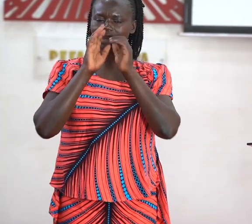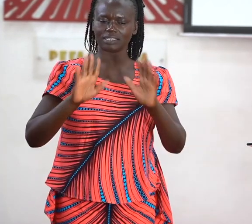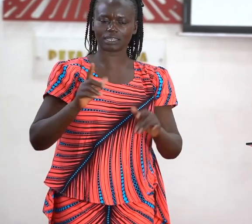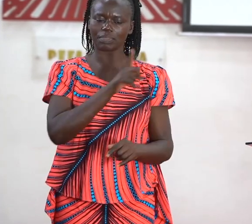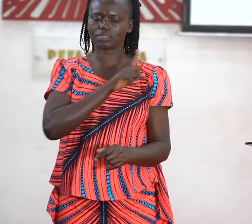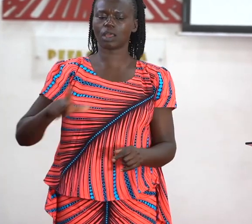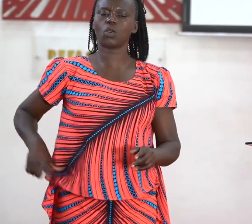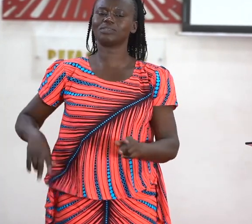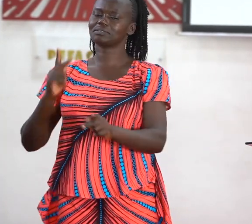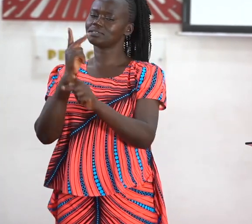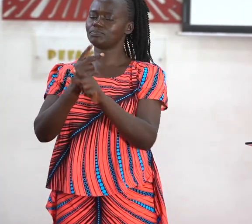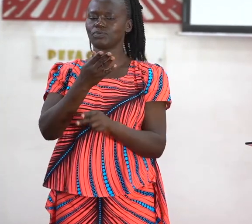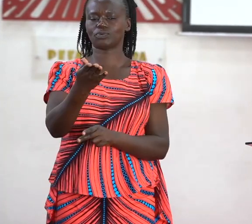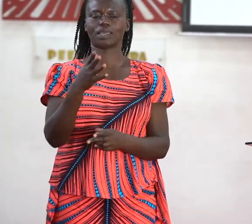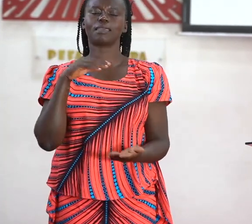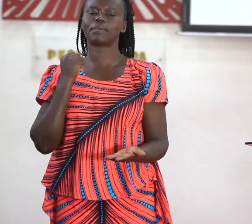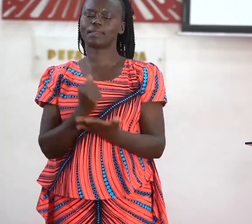Lord keep you. Amen.